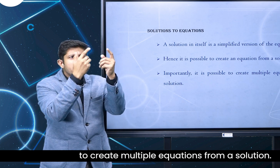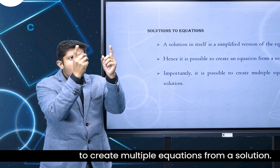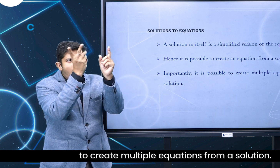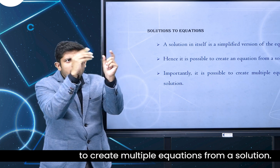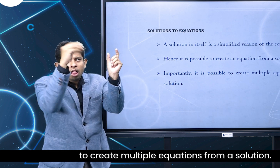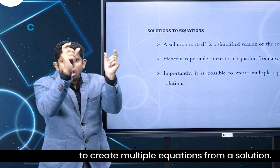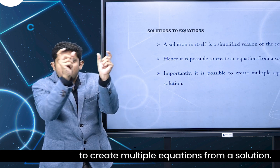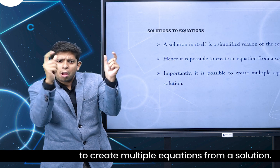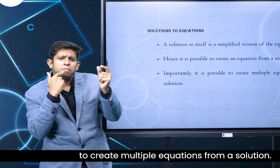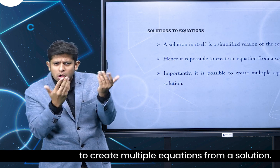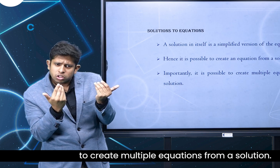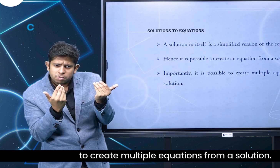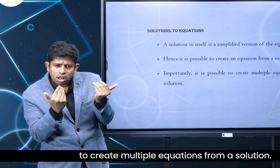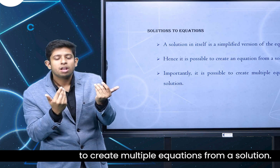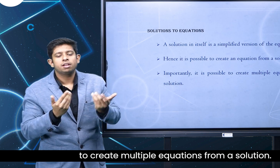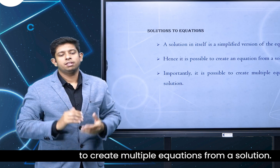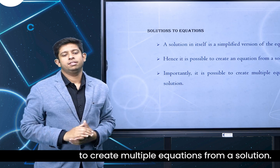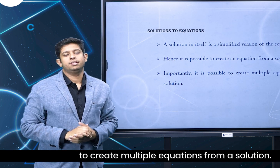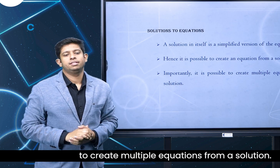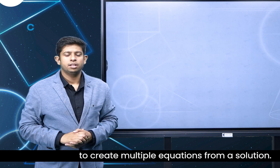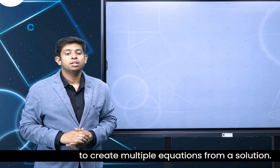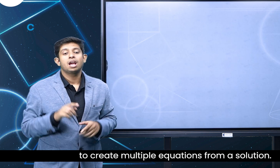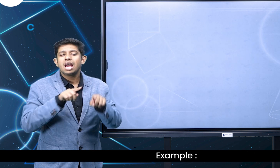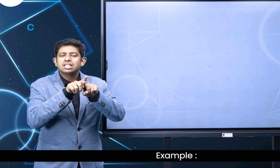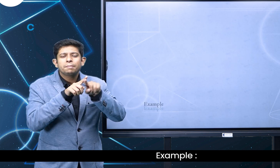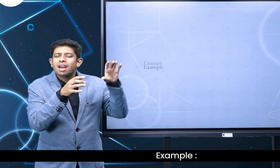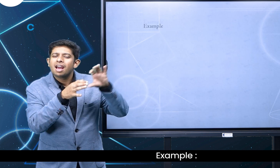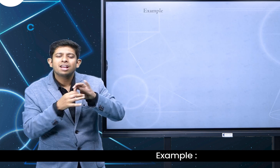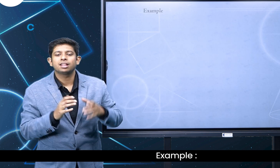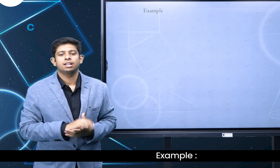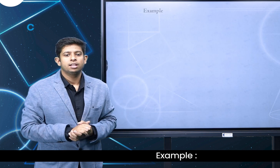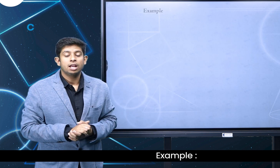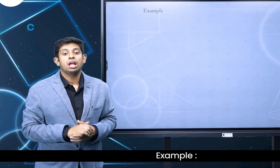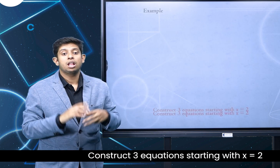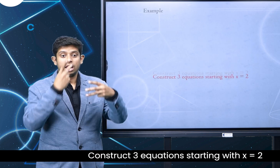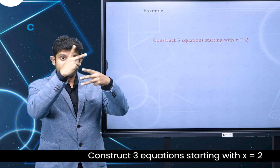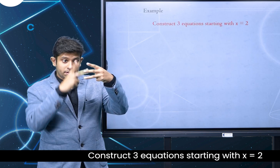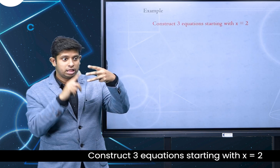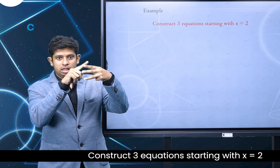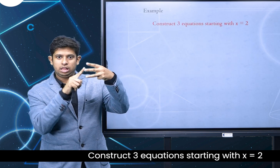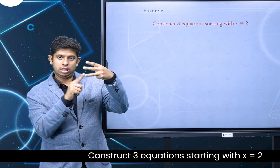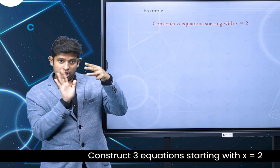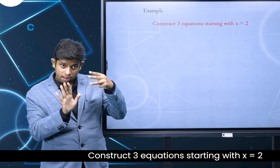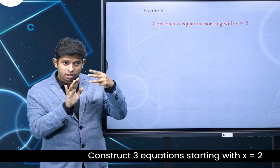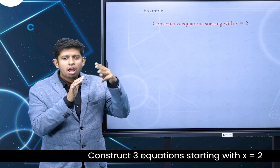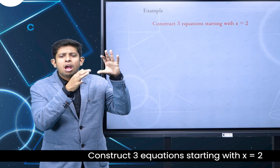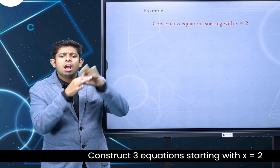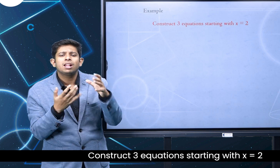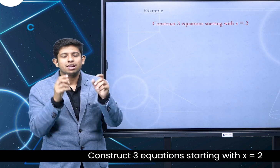Example: Construct three equations starting with x equals